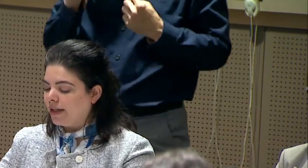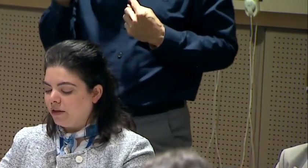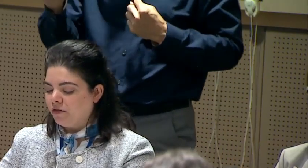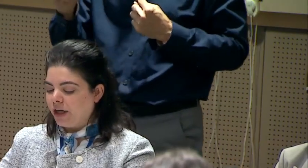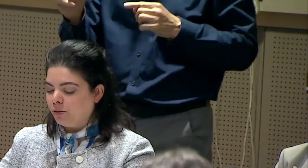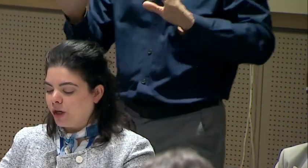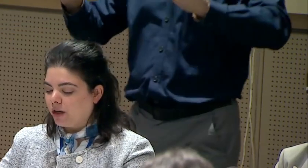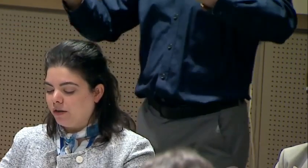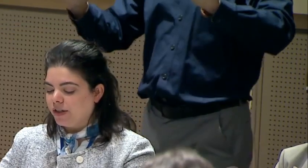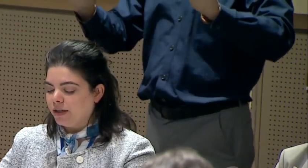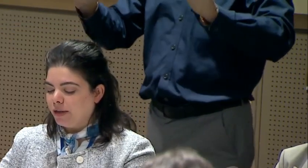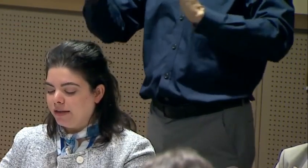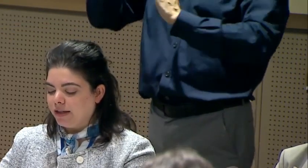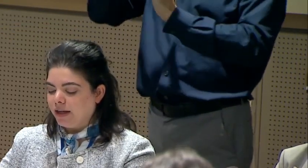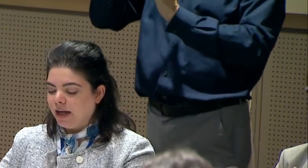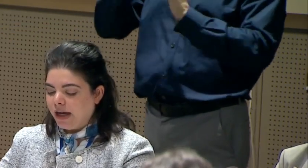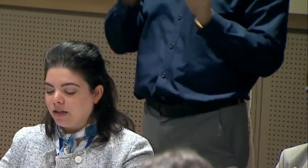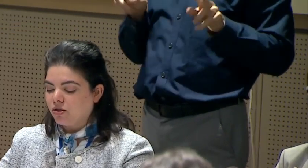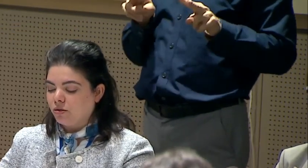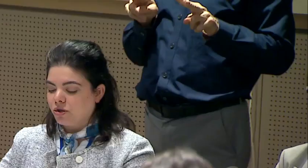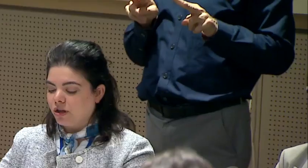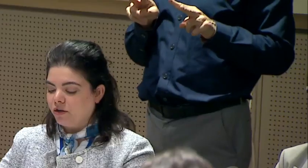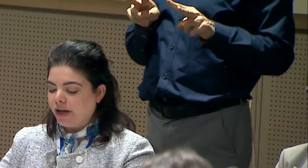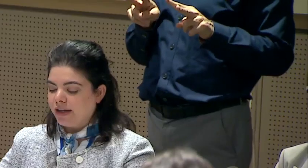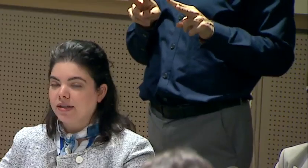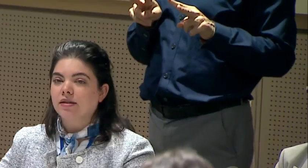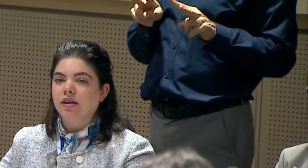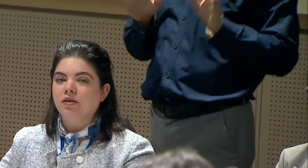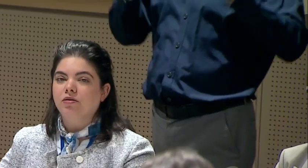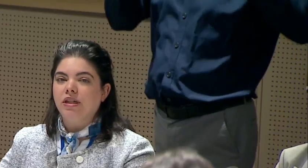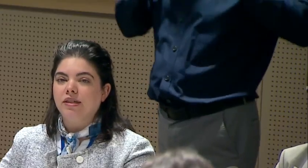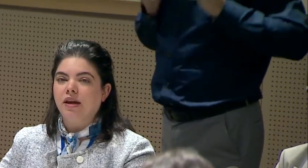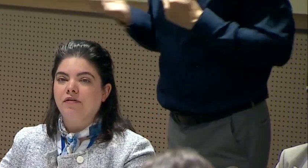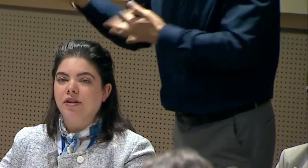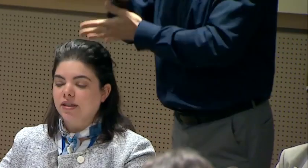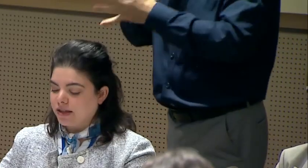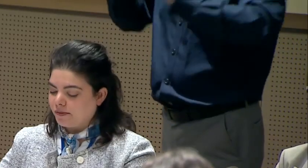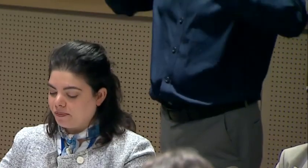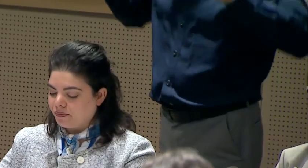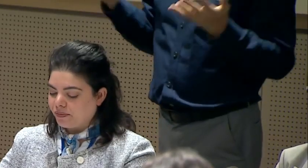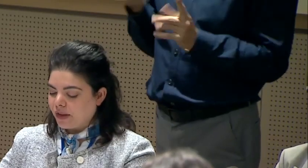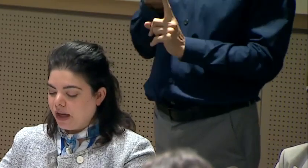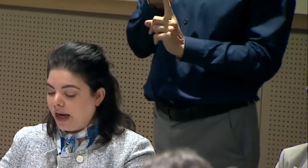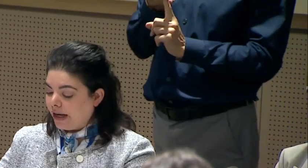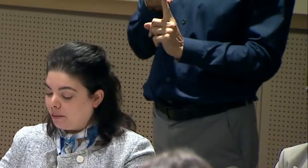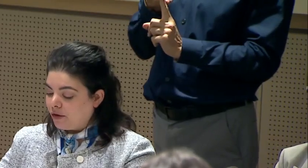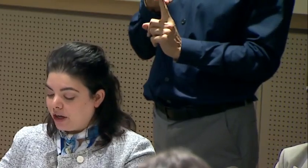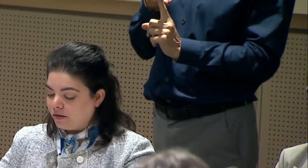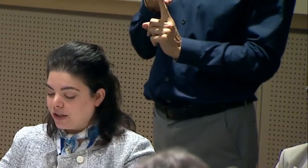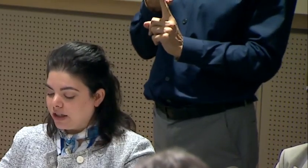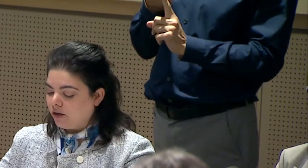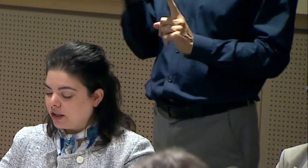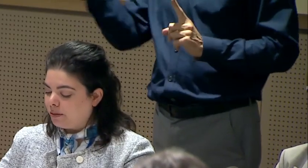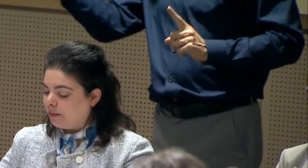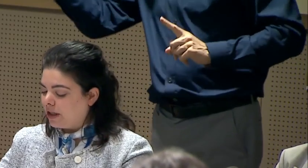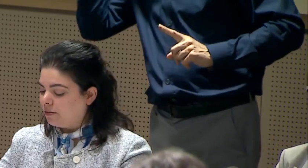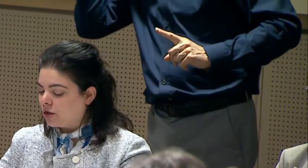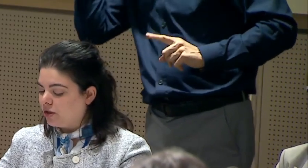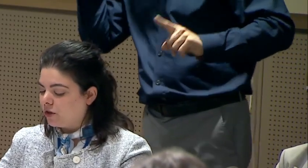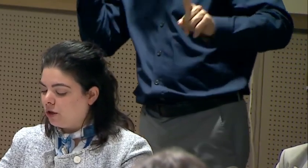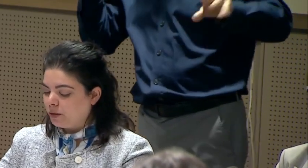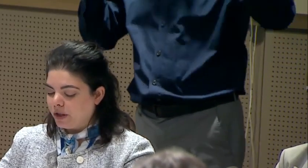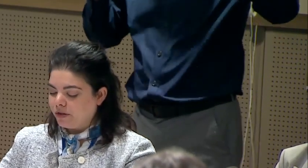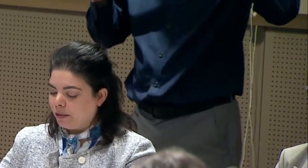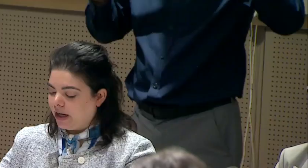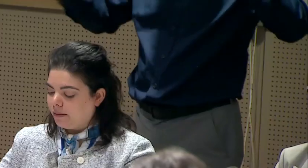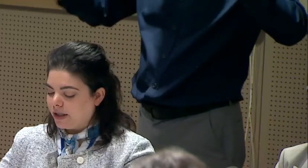in the wider framework of disability and social rights into these efforts. I am proud that along the permanent mission